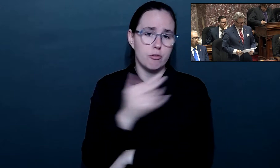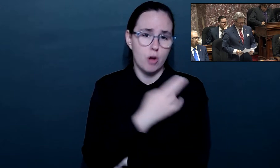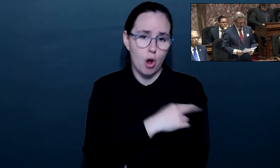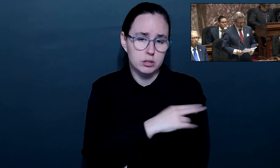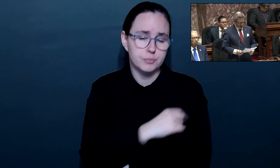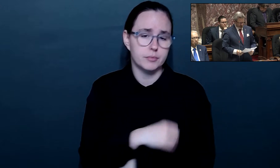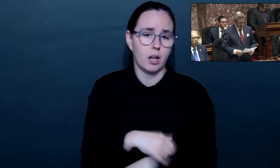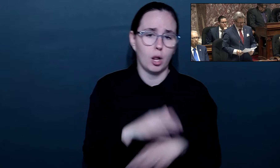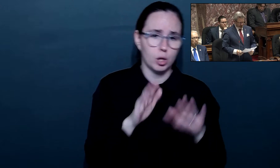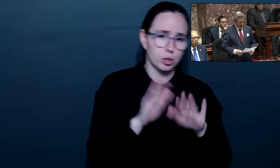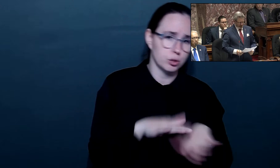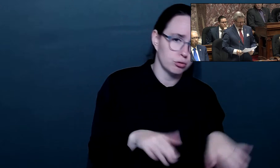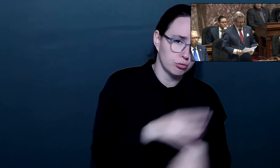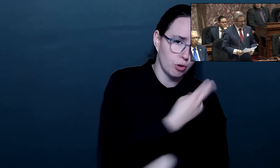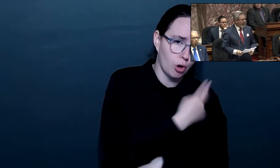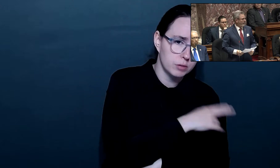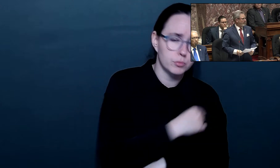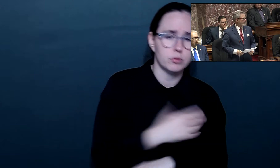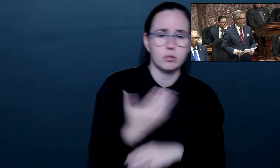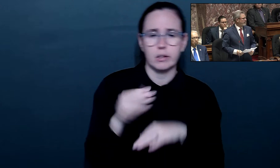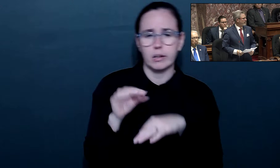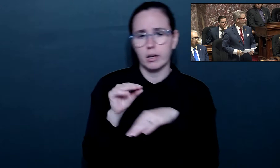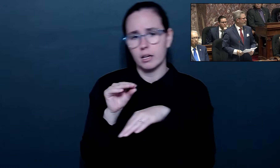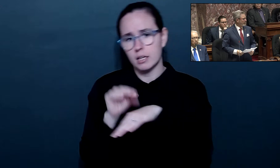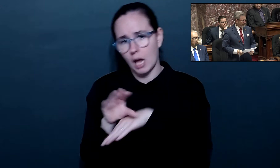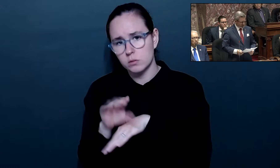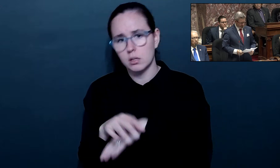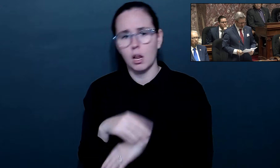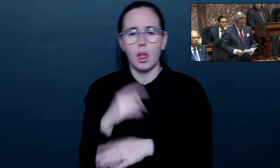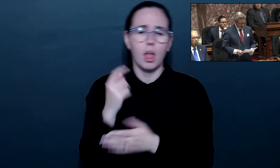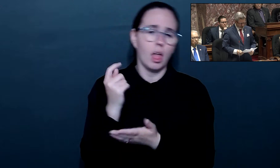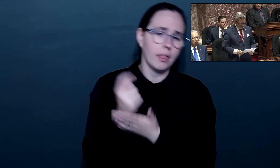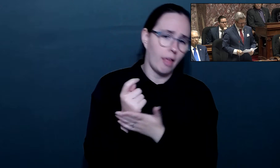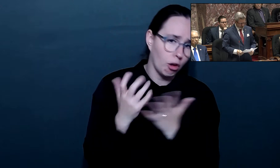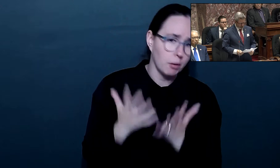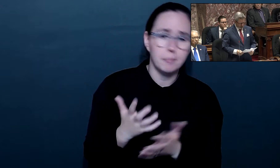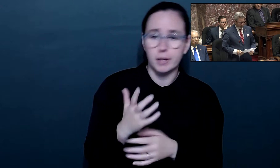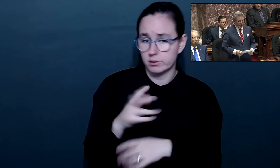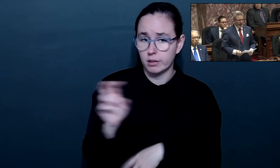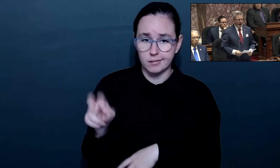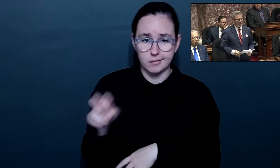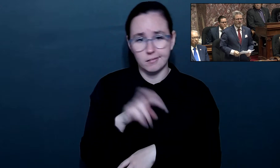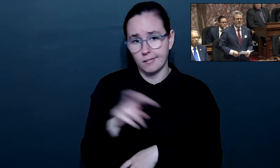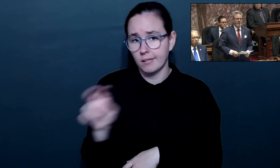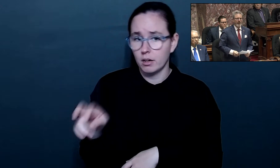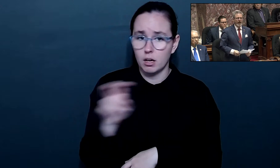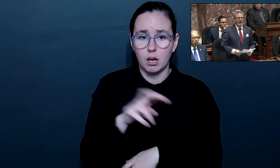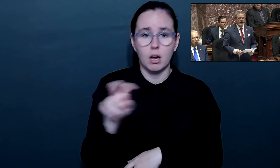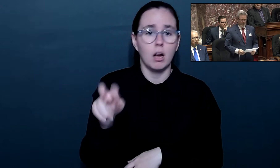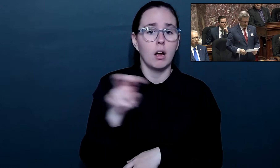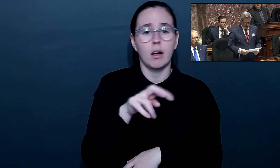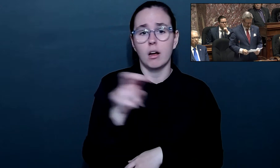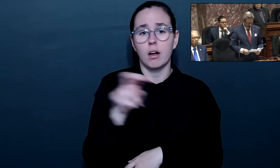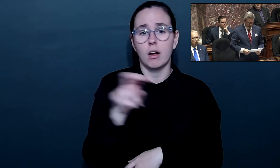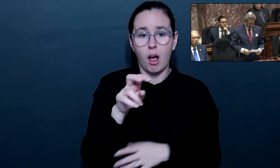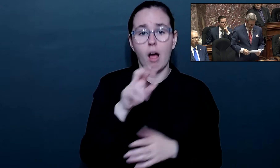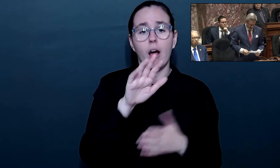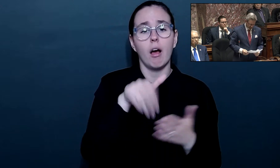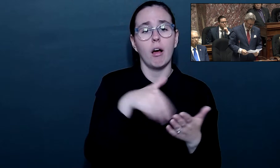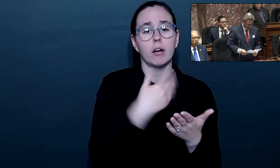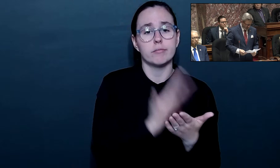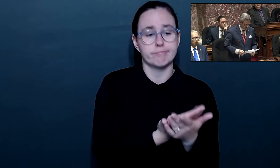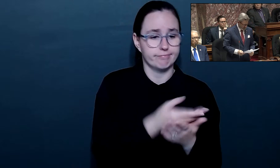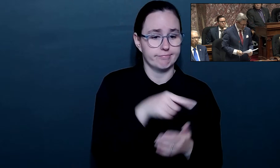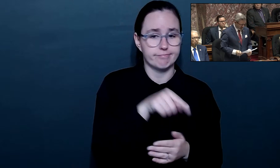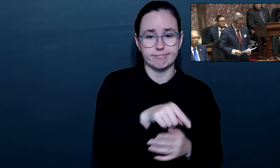up homeless in an encampment in Abbotsford. Her parents begged, pleaded